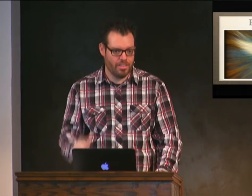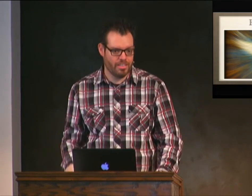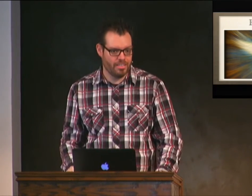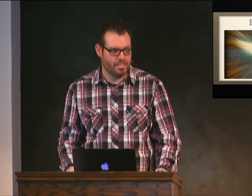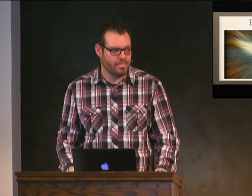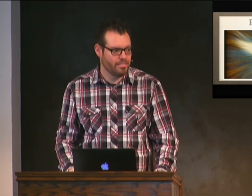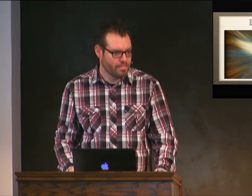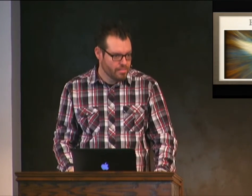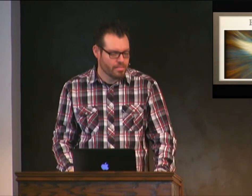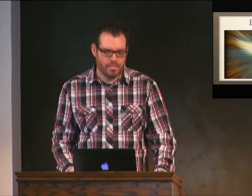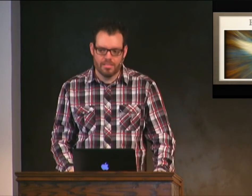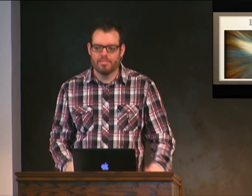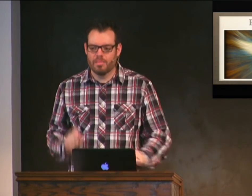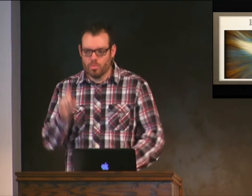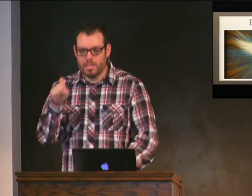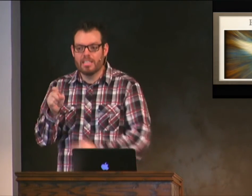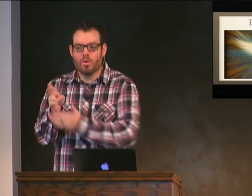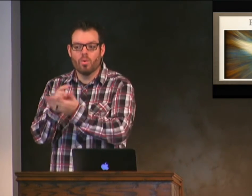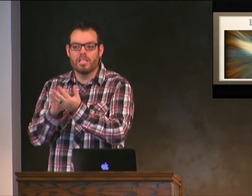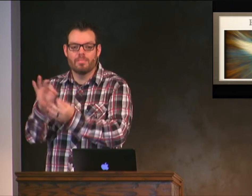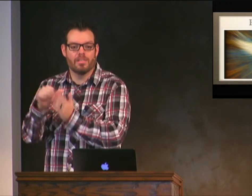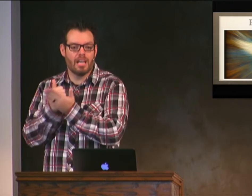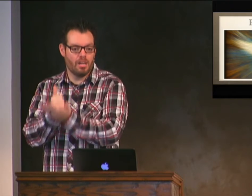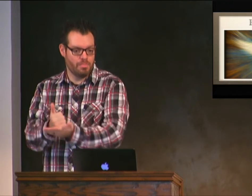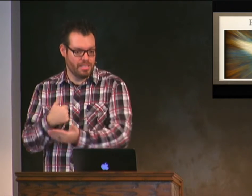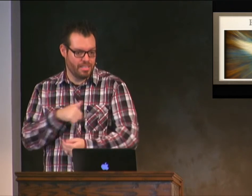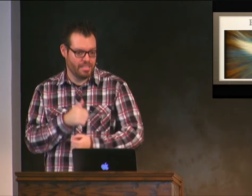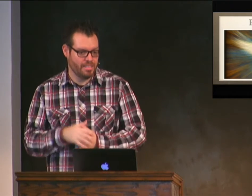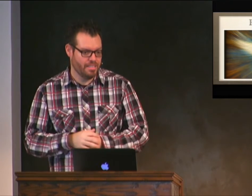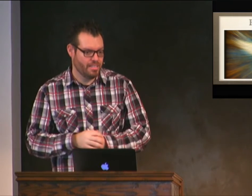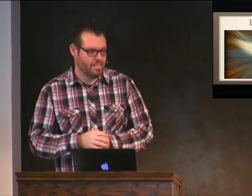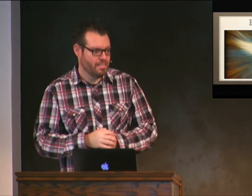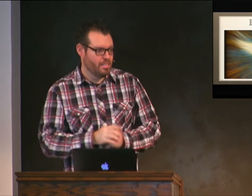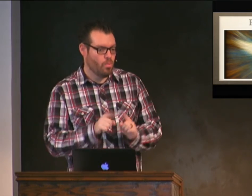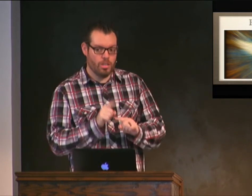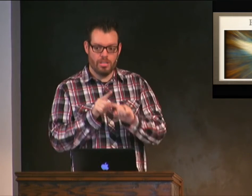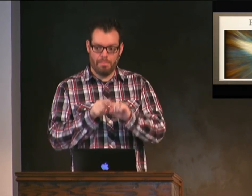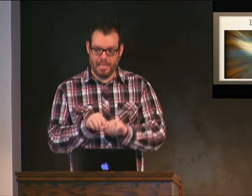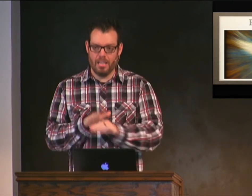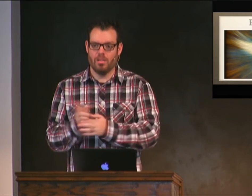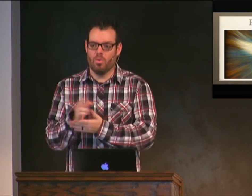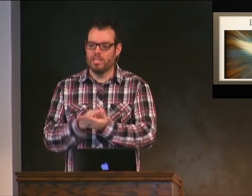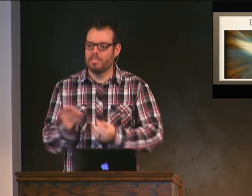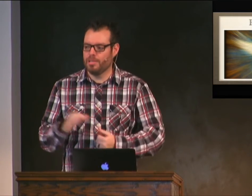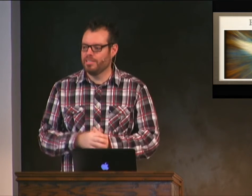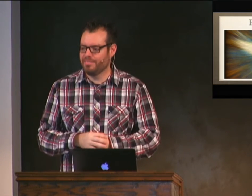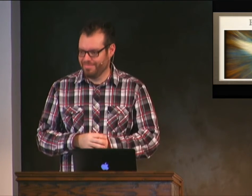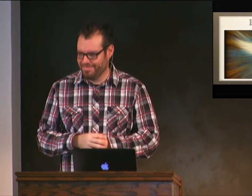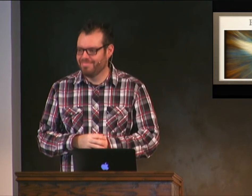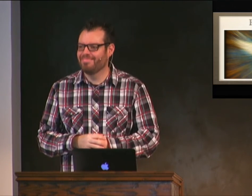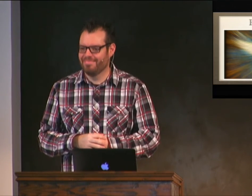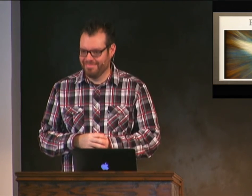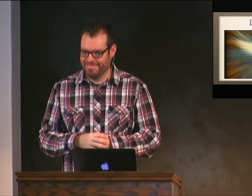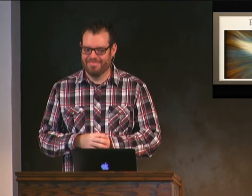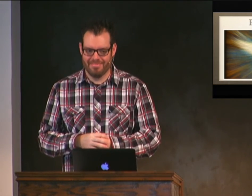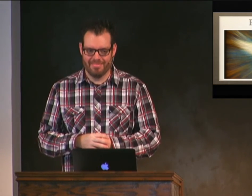and the Father, but we need the Holy Spirit to help us. When you depend on the Holy Spirit,